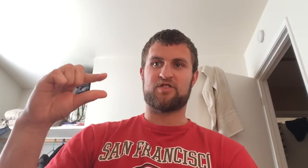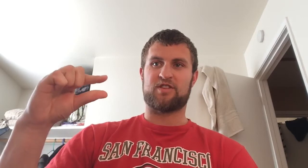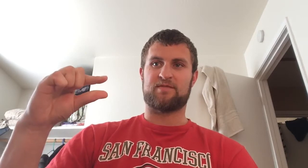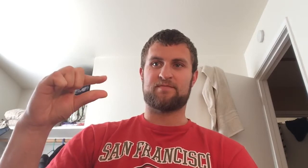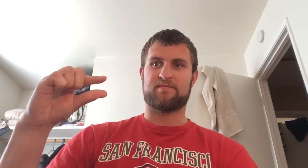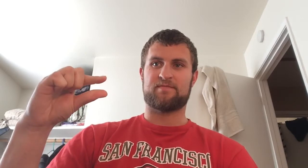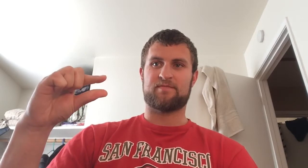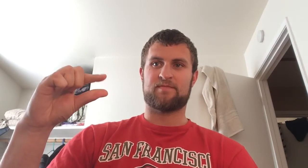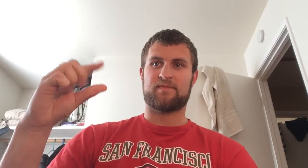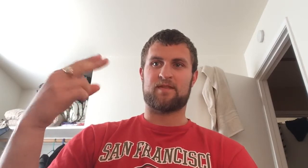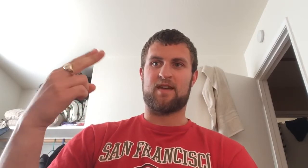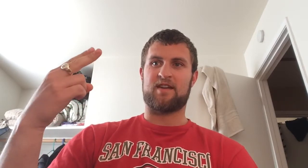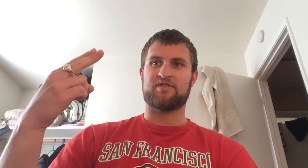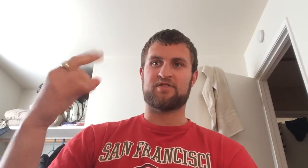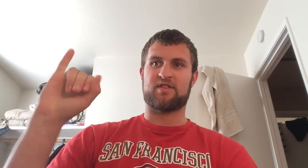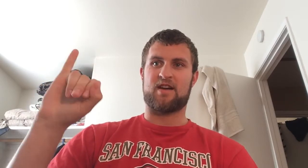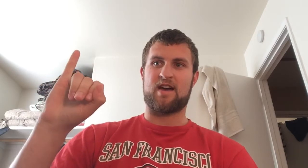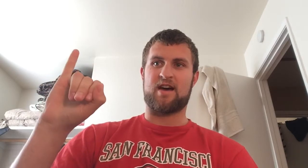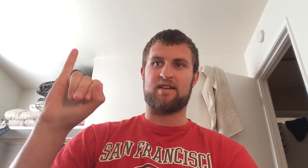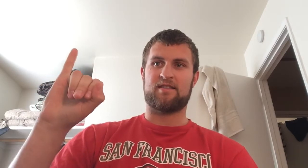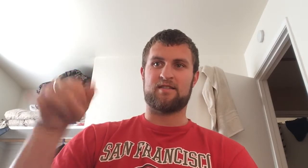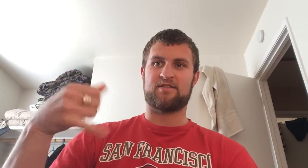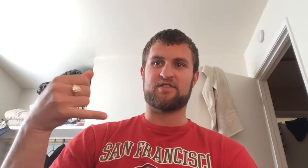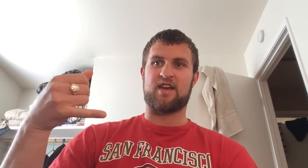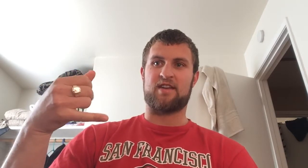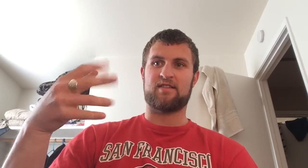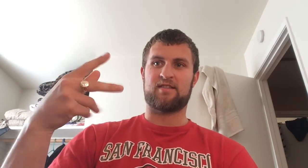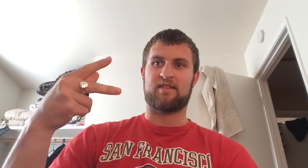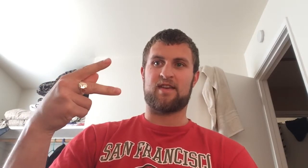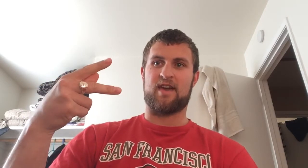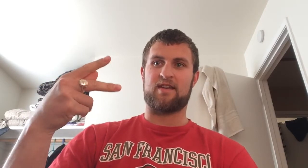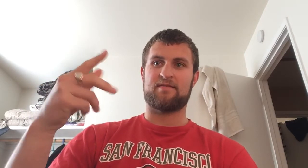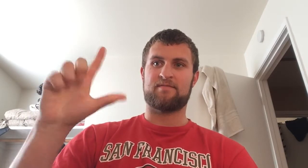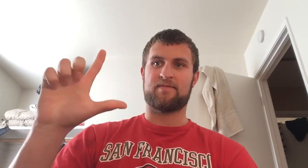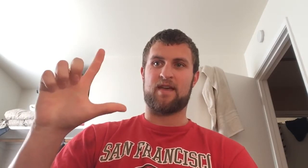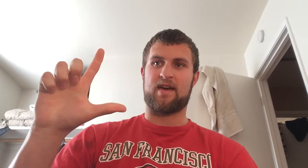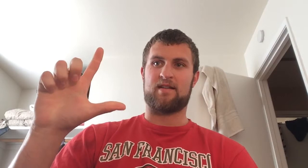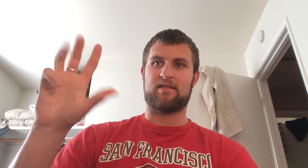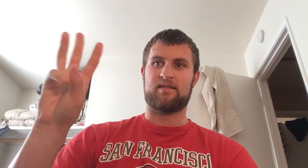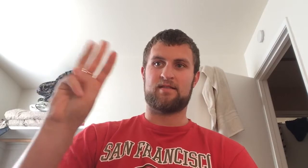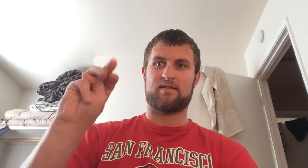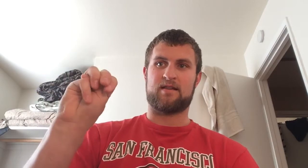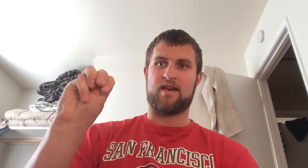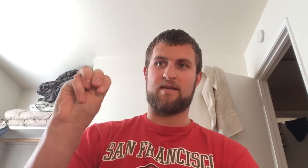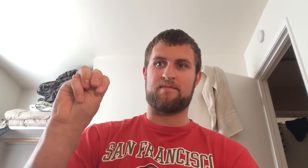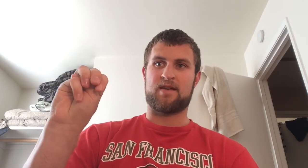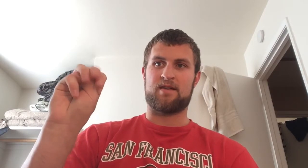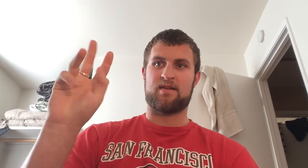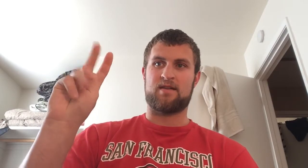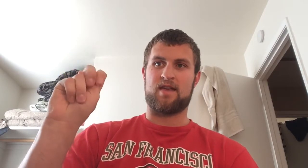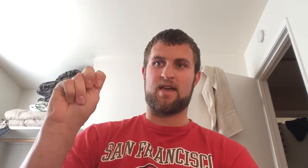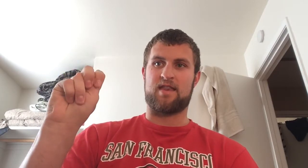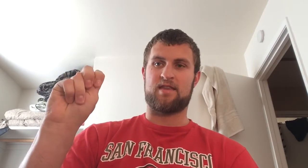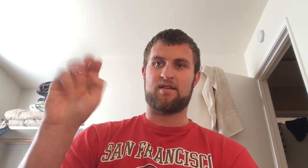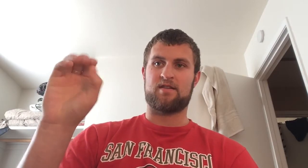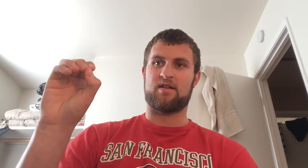G, H, I, J, K, L, M, N,